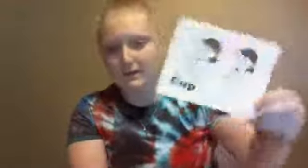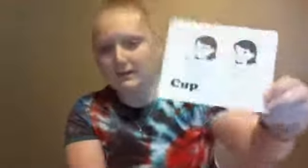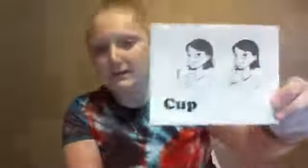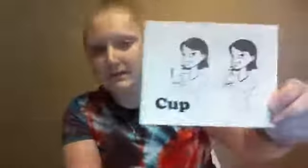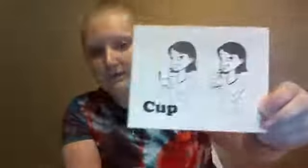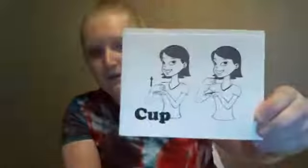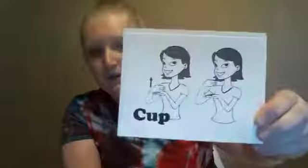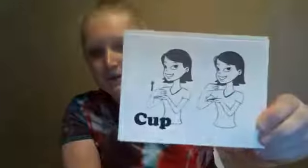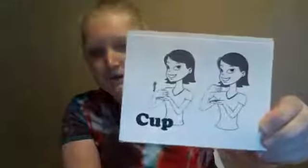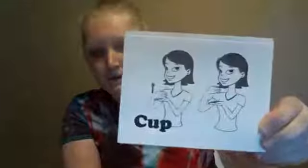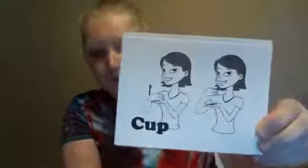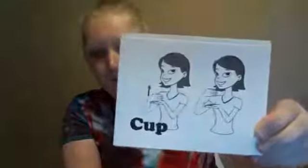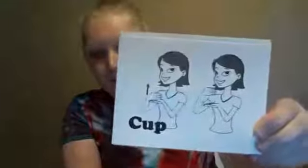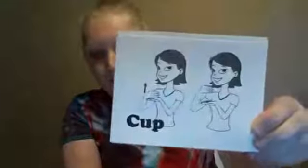utensils. So,